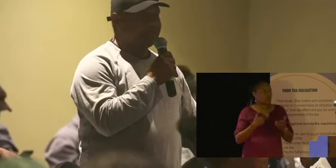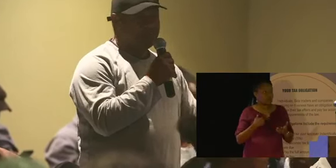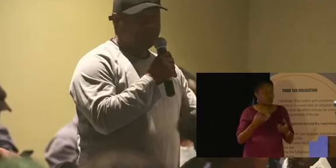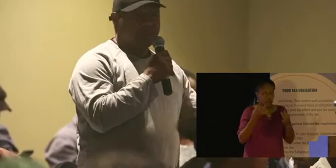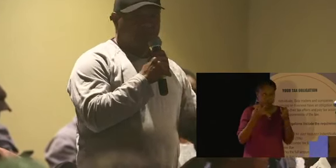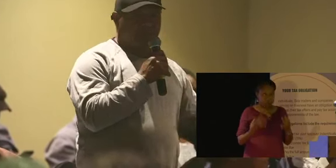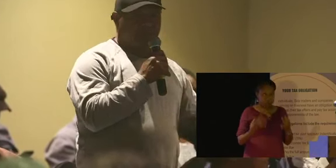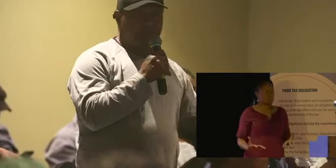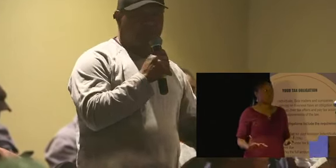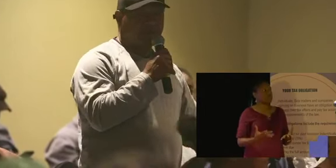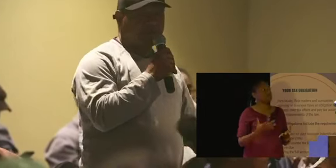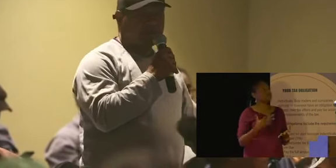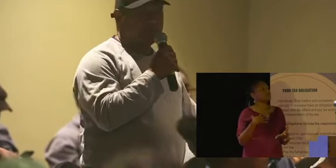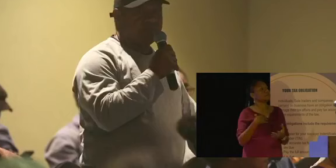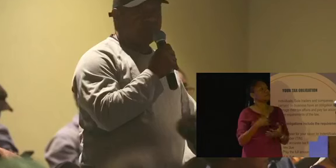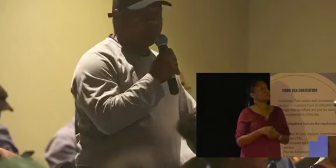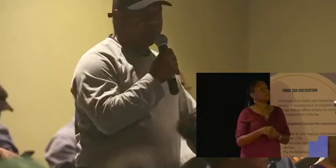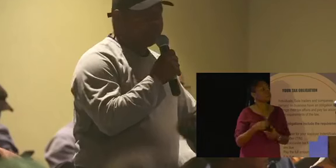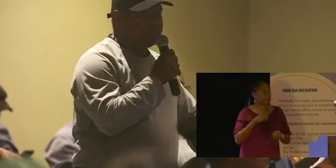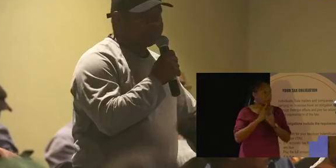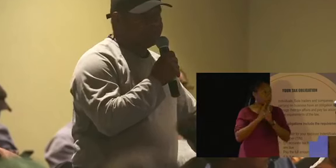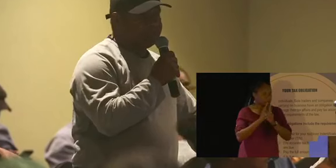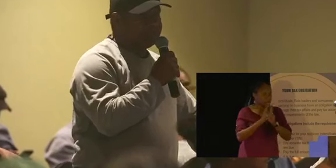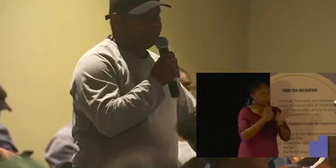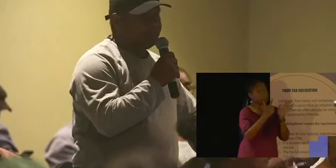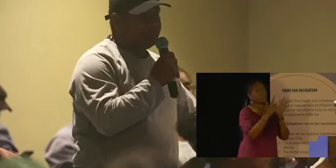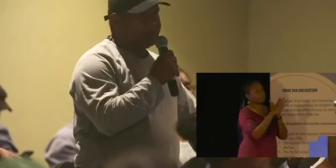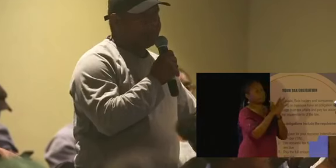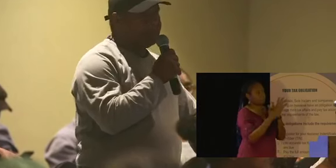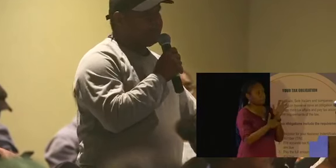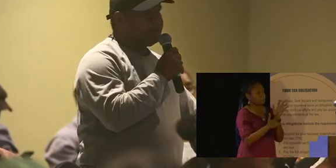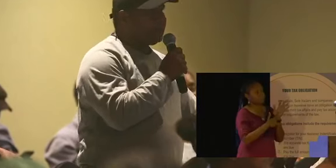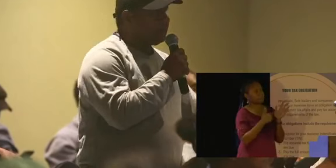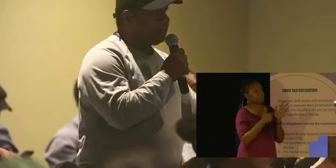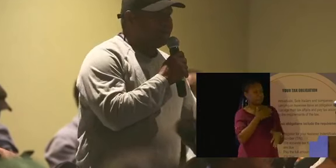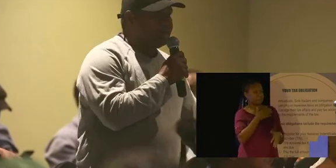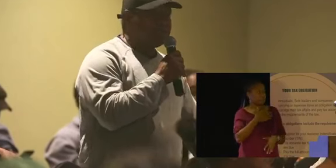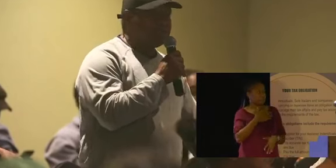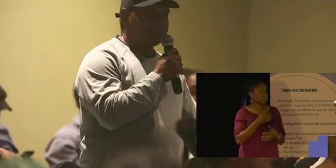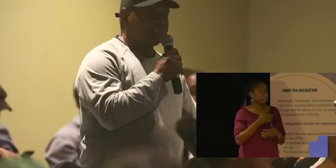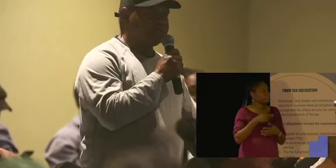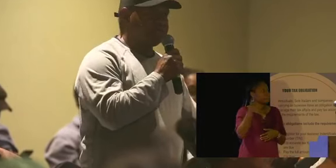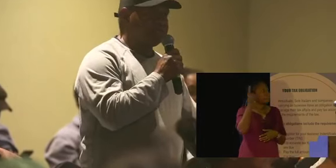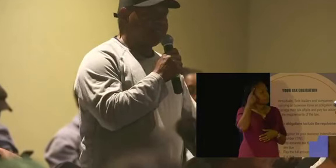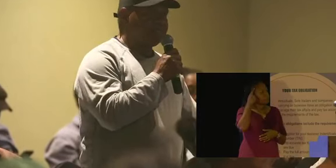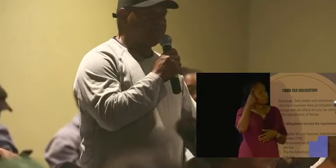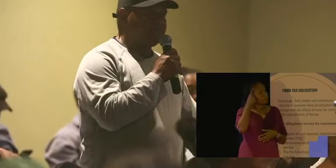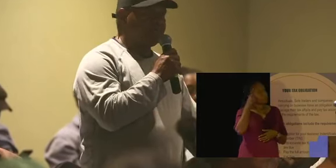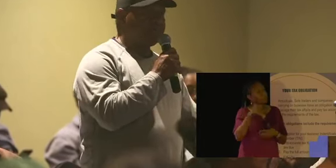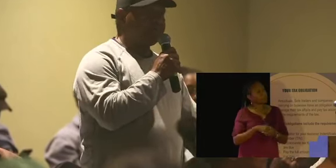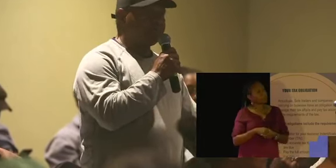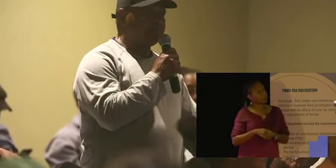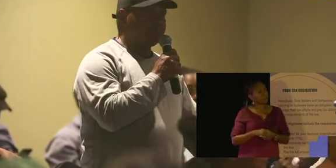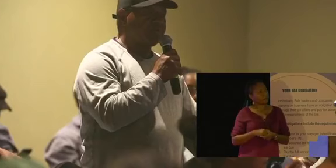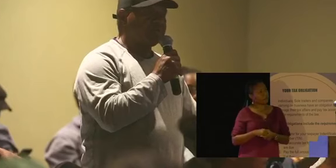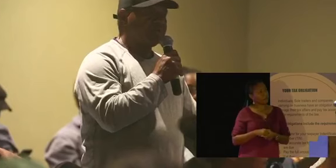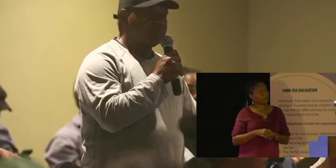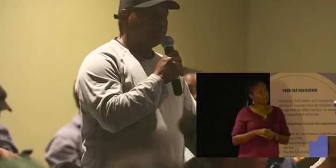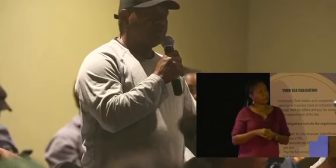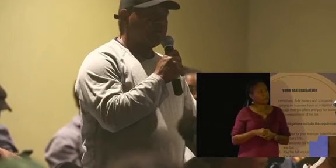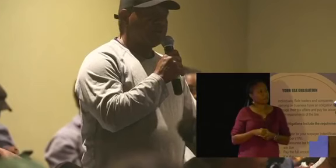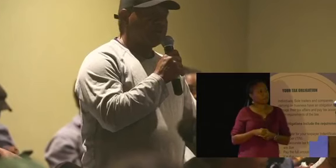but my point here is that the avenues that do the payment, do we have